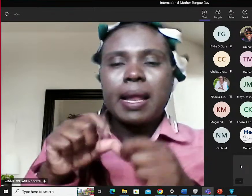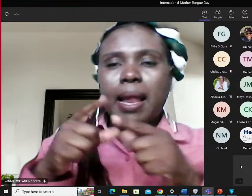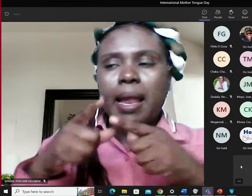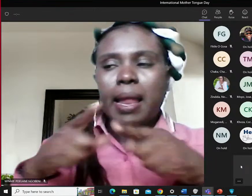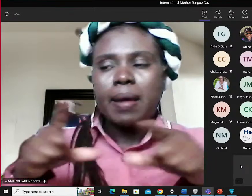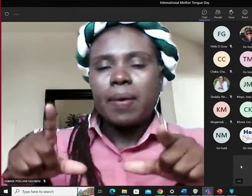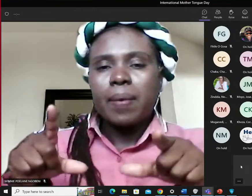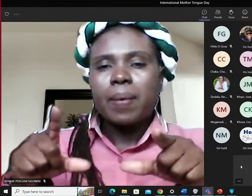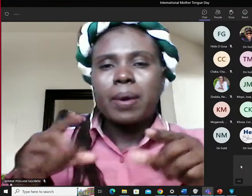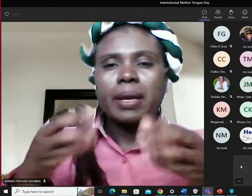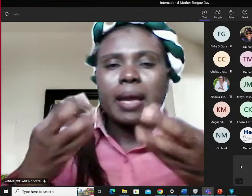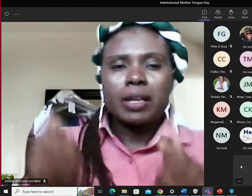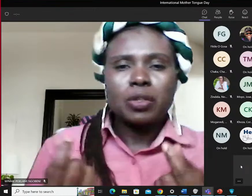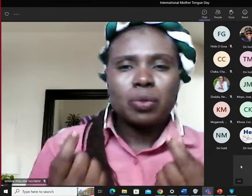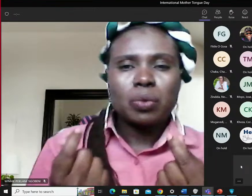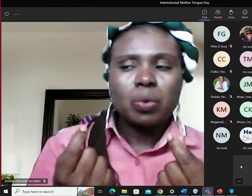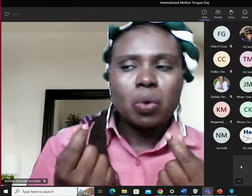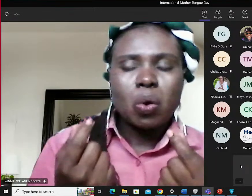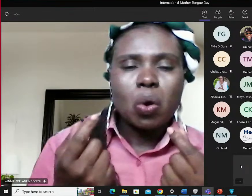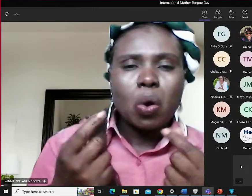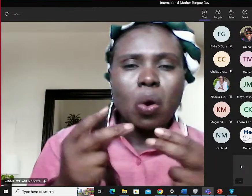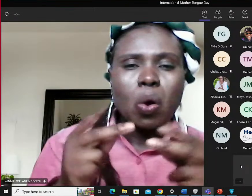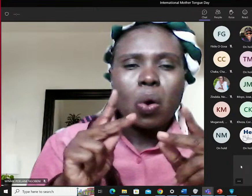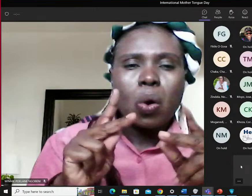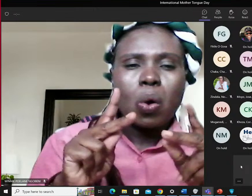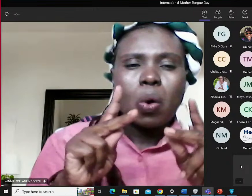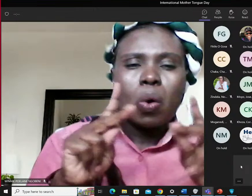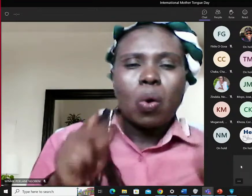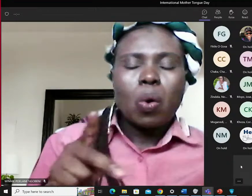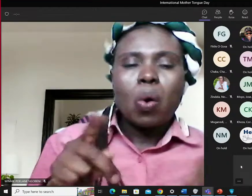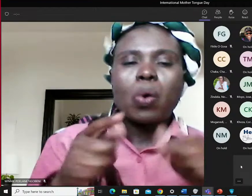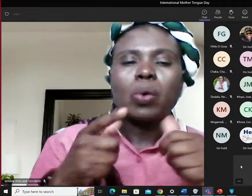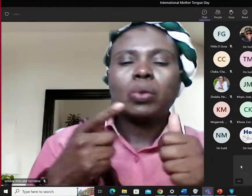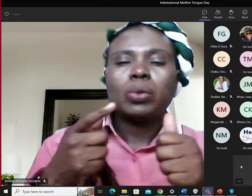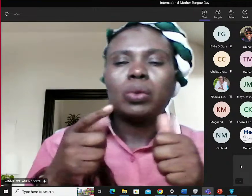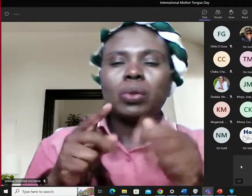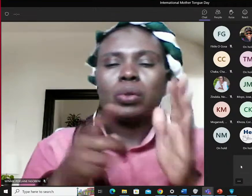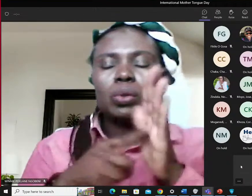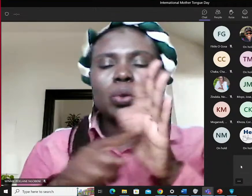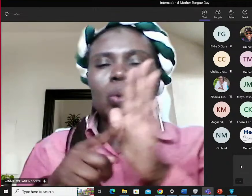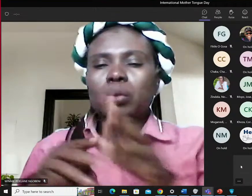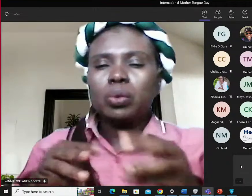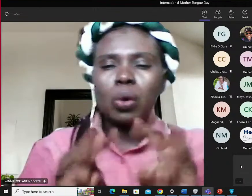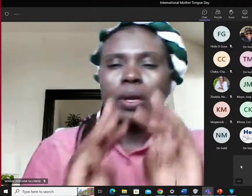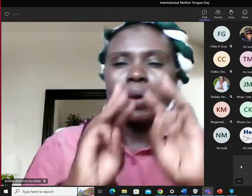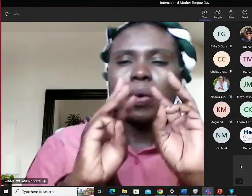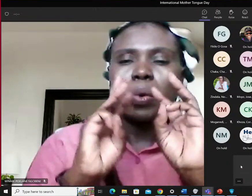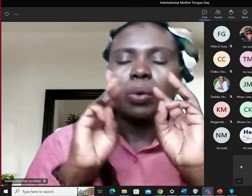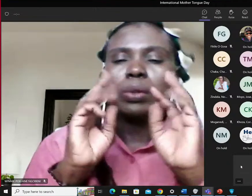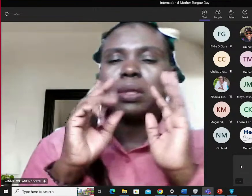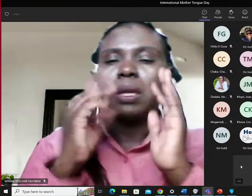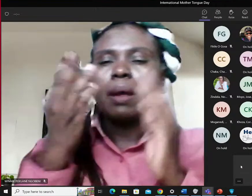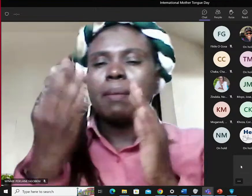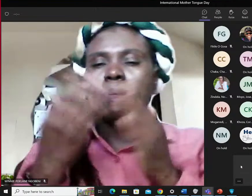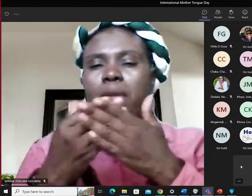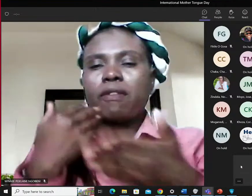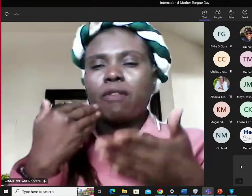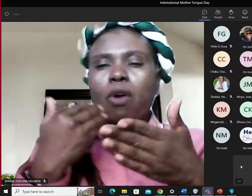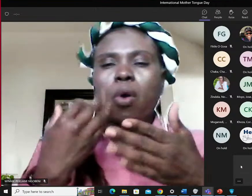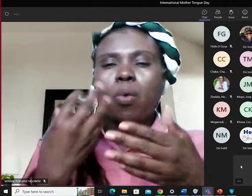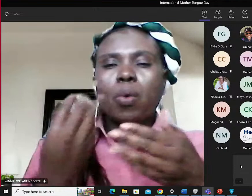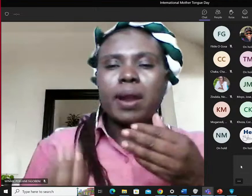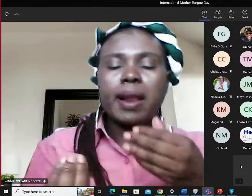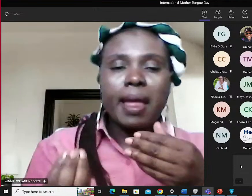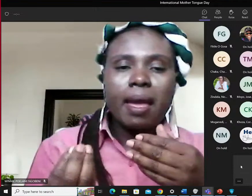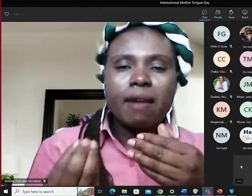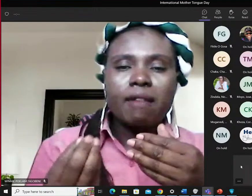shows. But before that, we hope that we will have a conference on the policy.